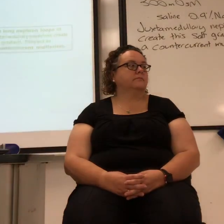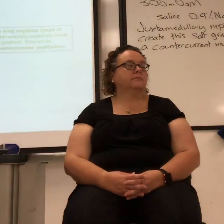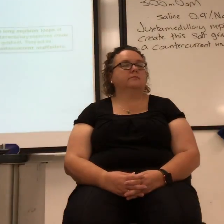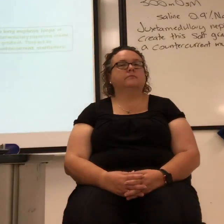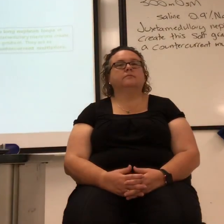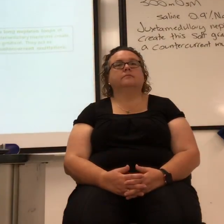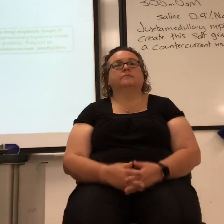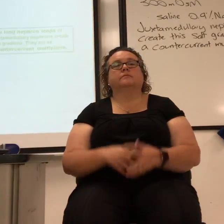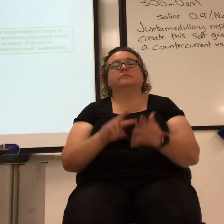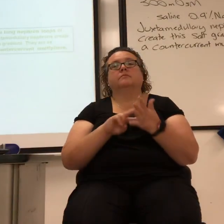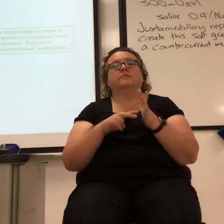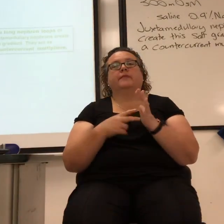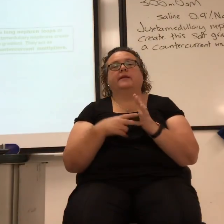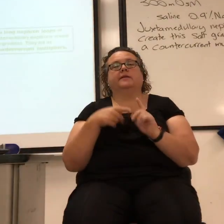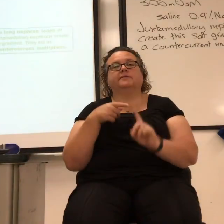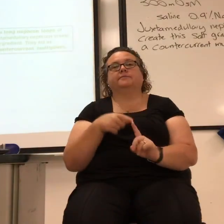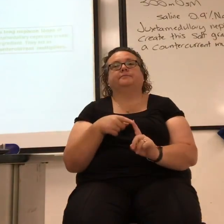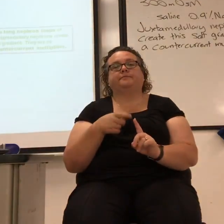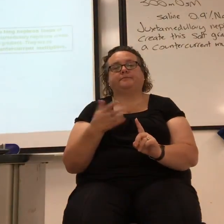It's basically a